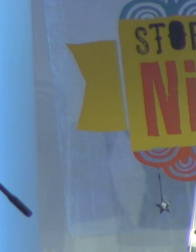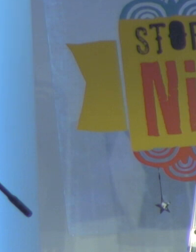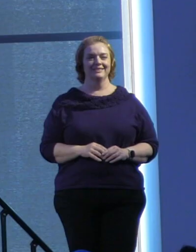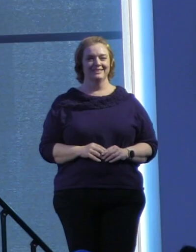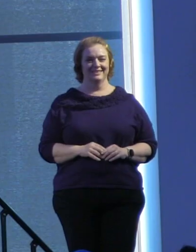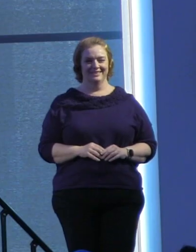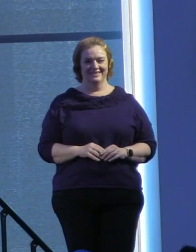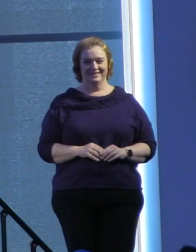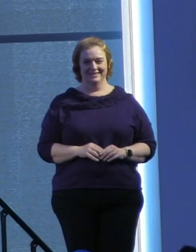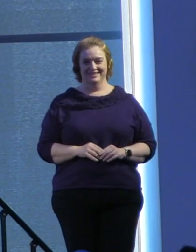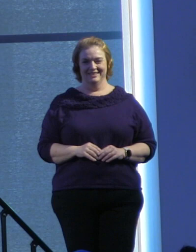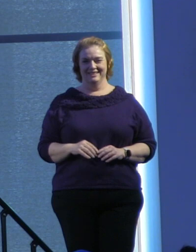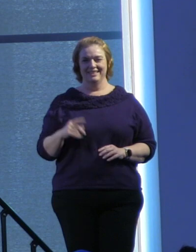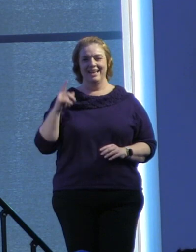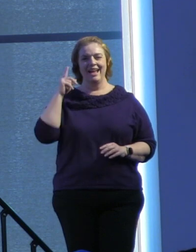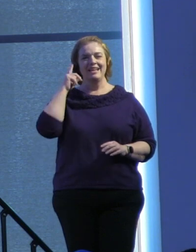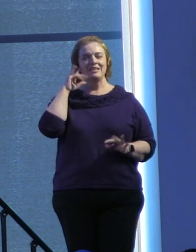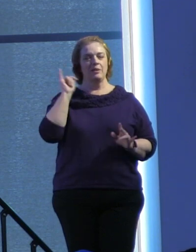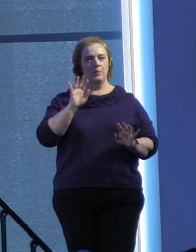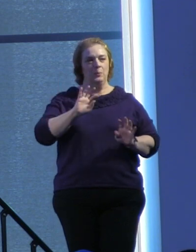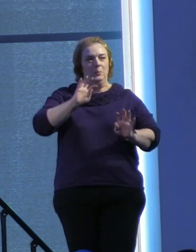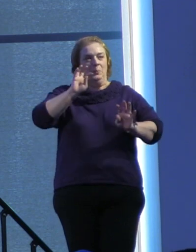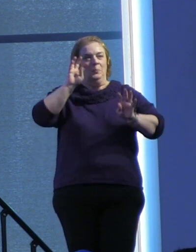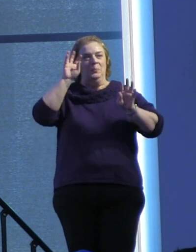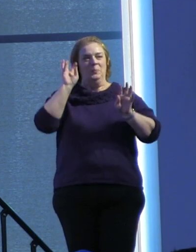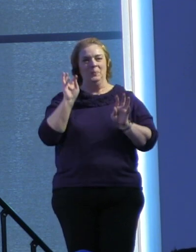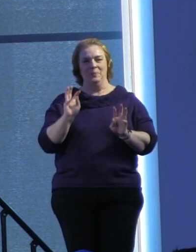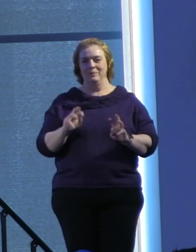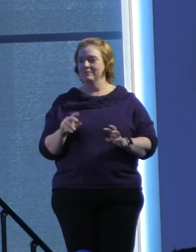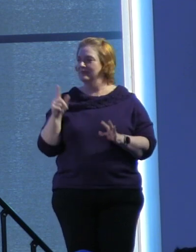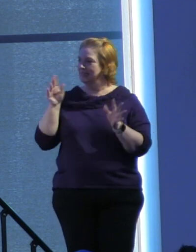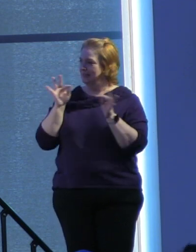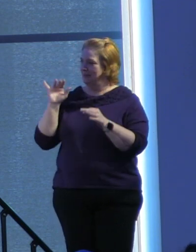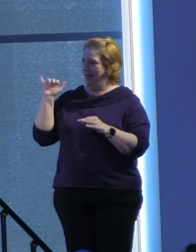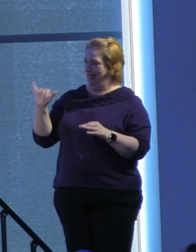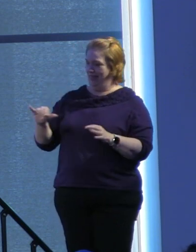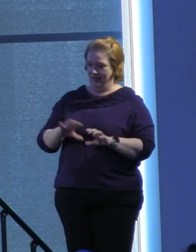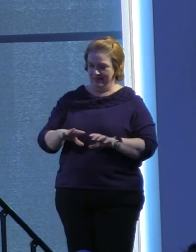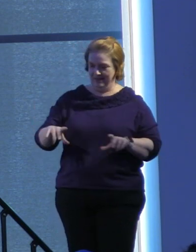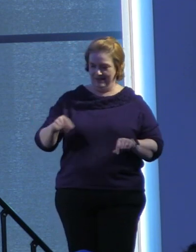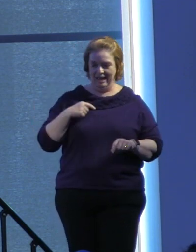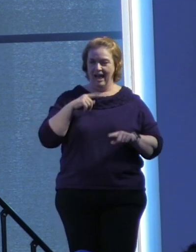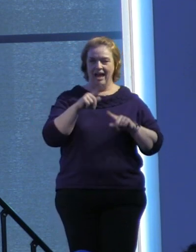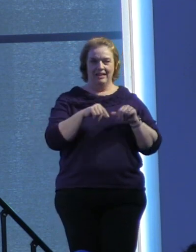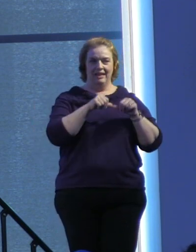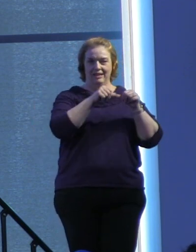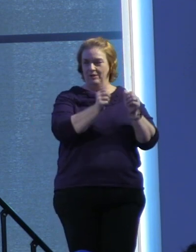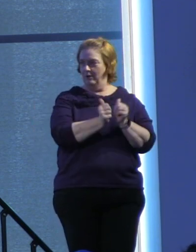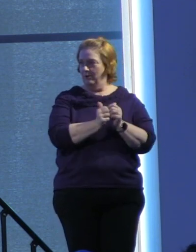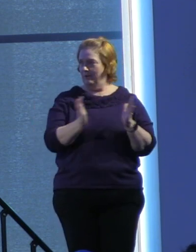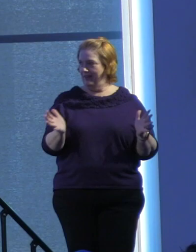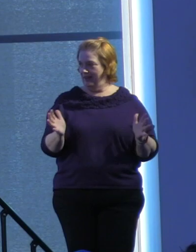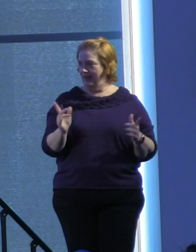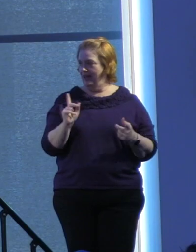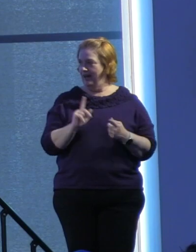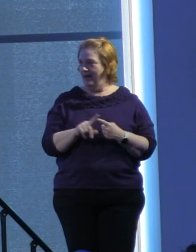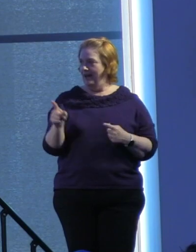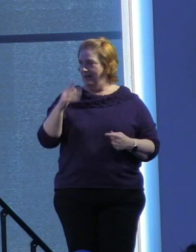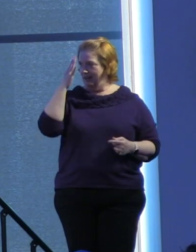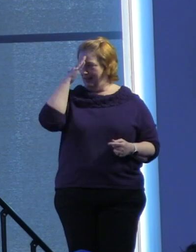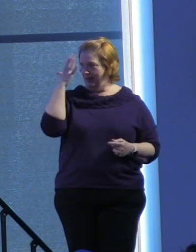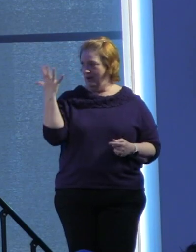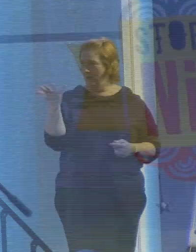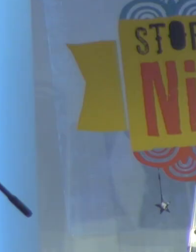musical. So tell us a little bit about this instrument, because I won't be able to go on until people know what